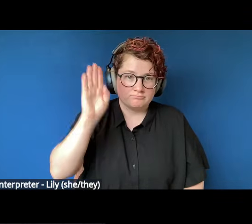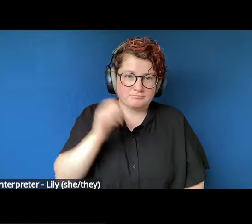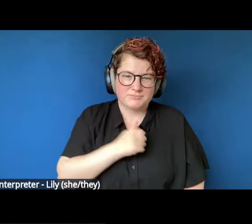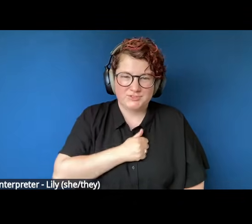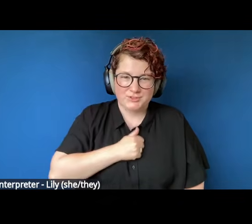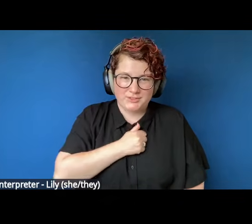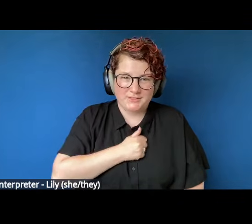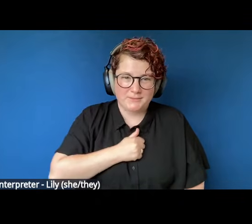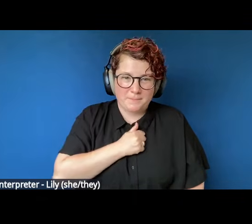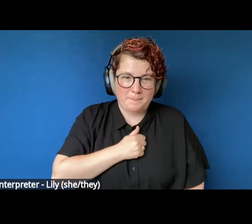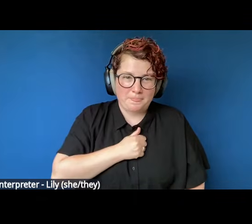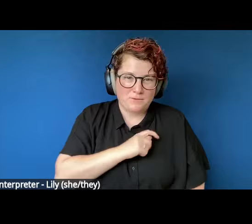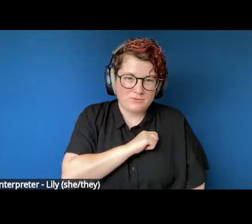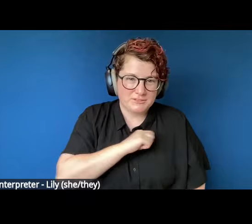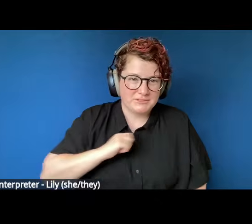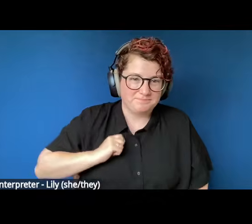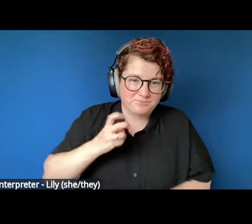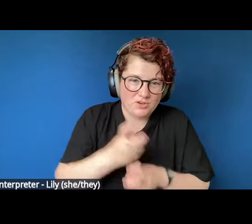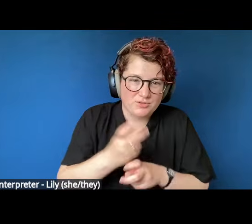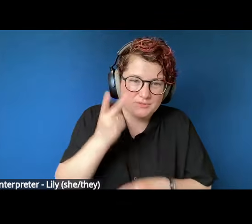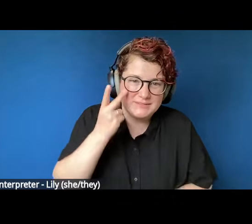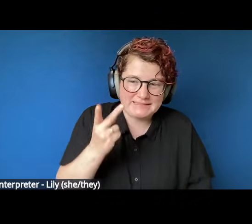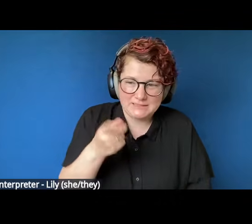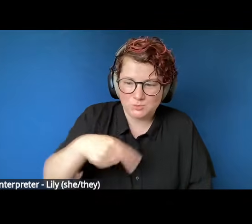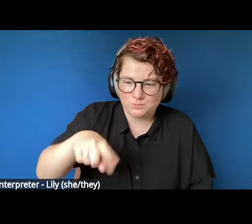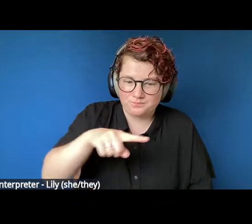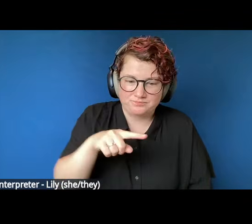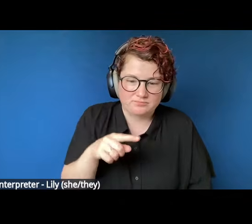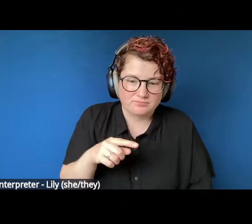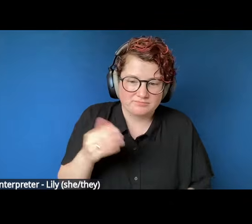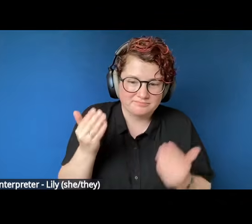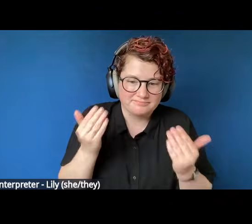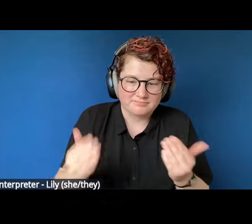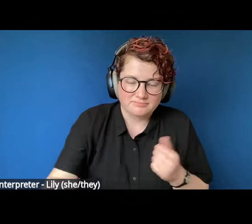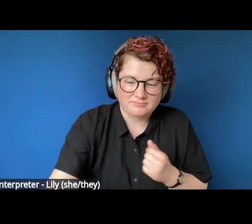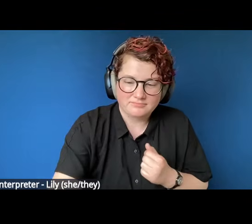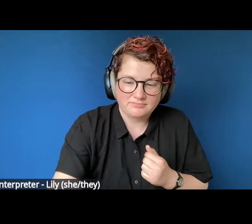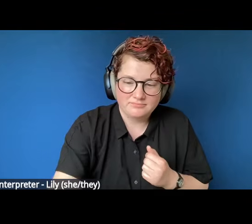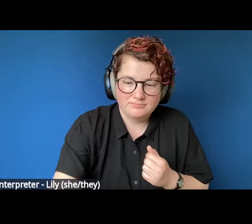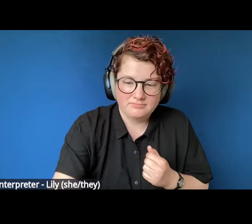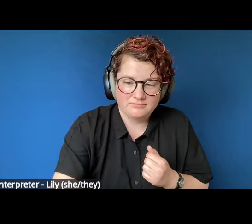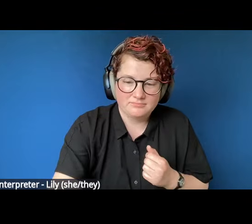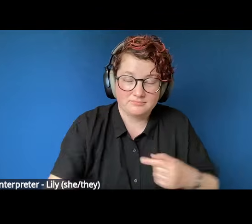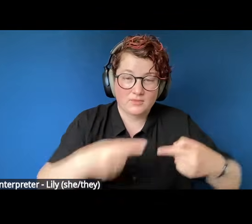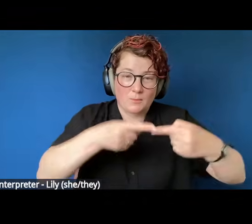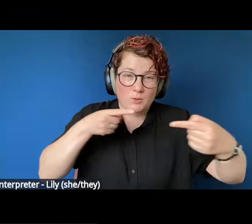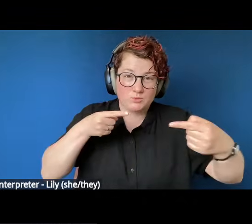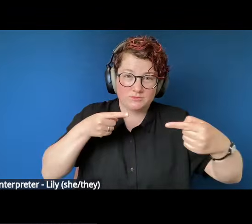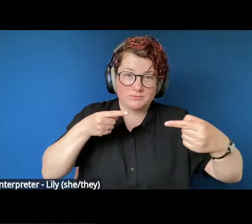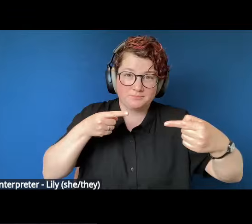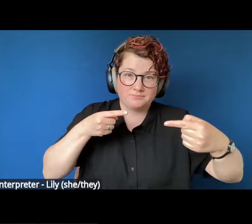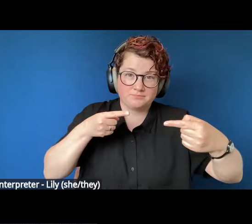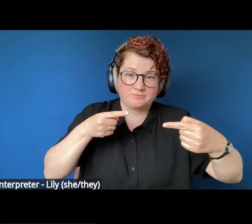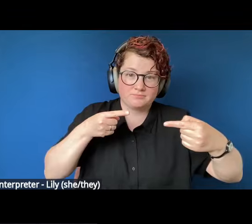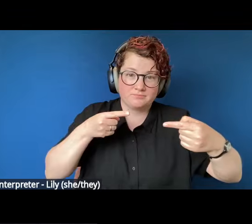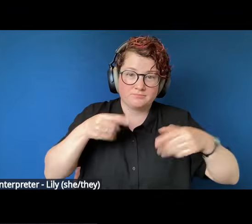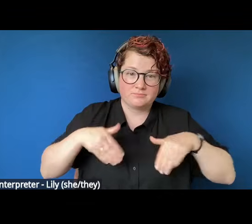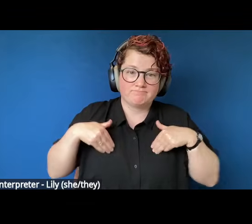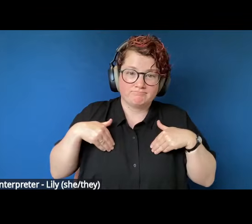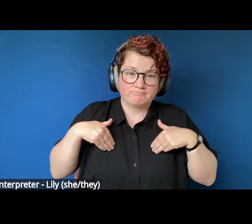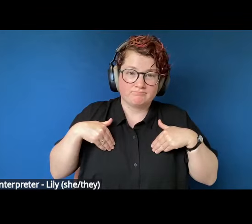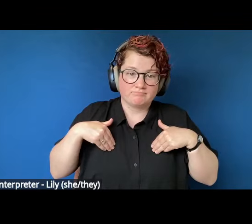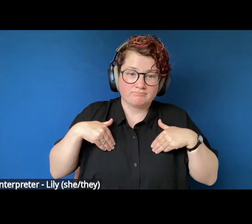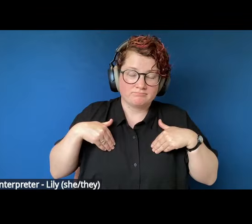Sorry, trustees, it's just hard for me to see. There we go. All right, all those opposed? Abstentions? So we